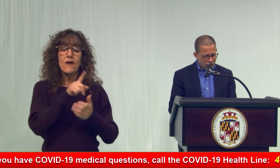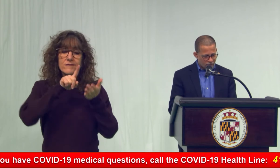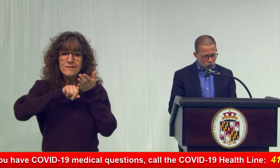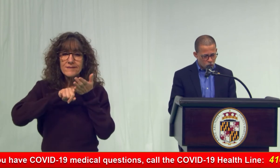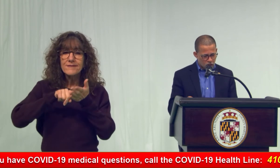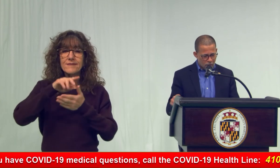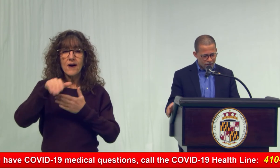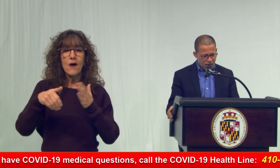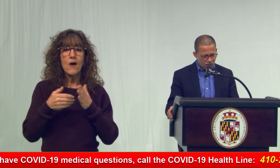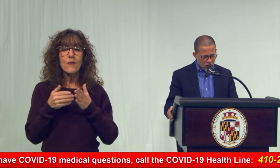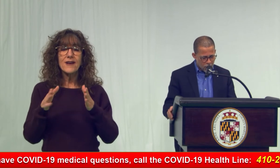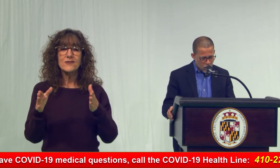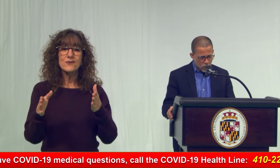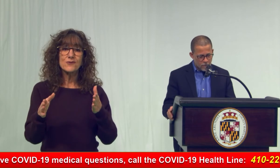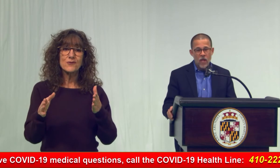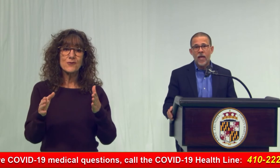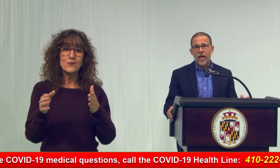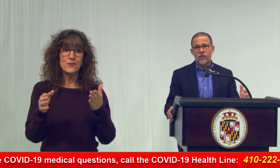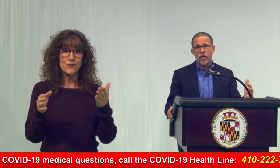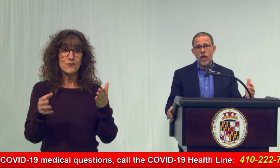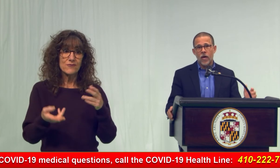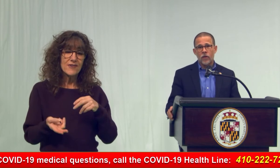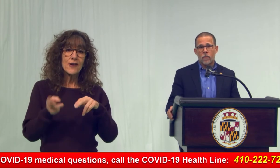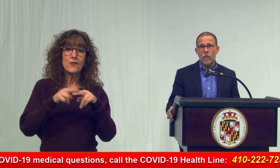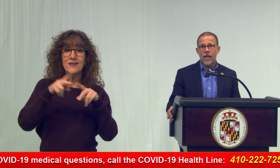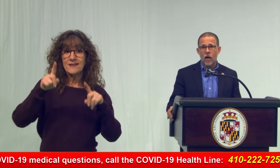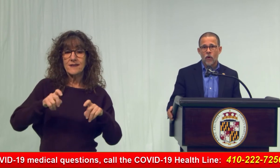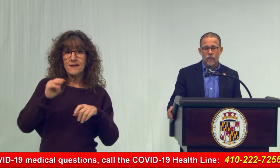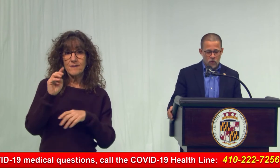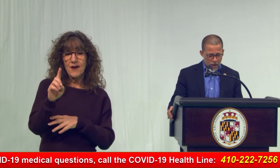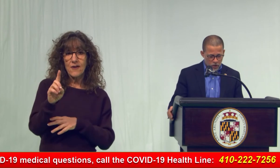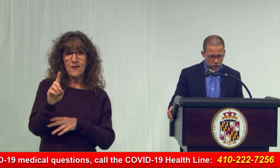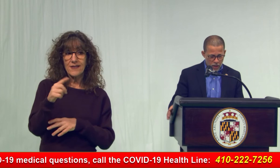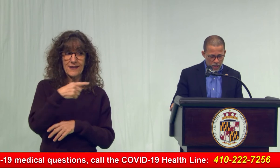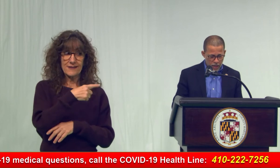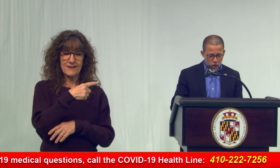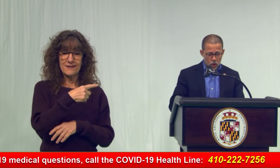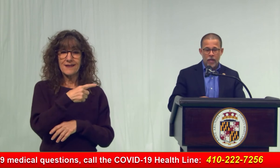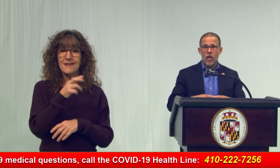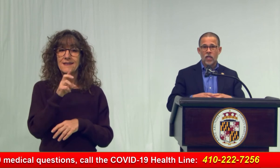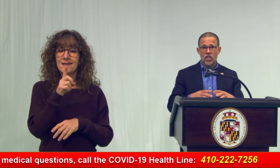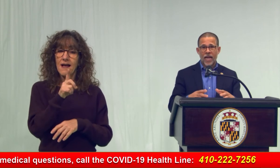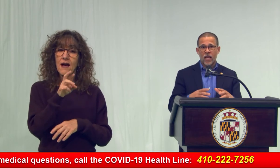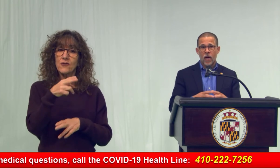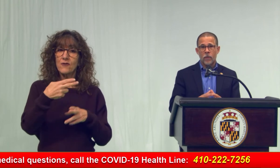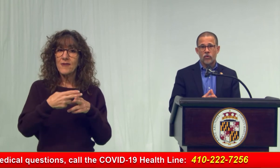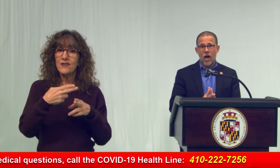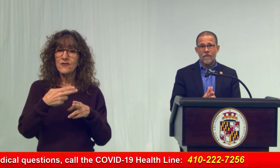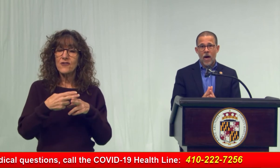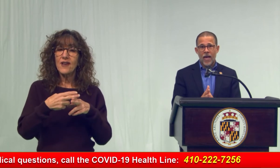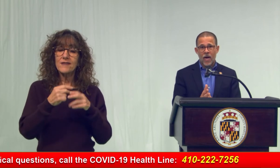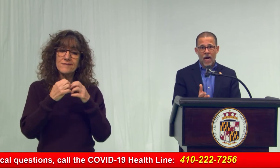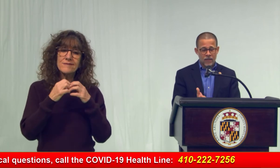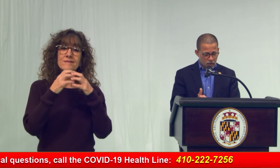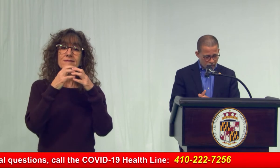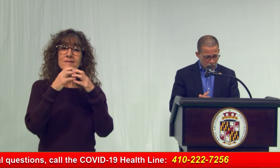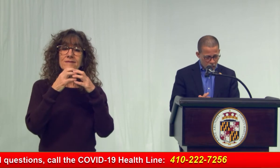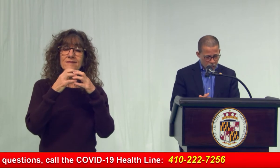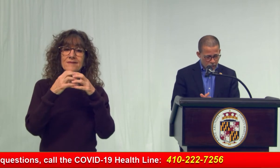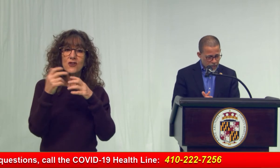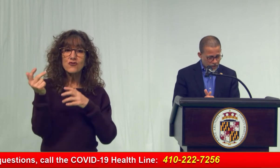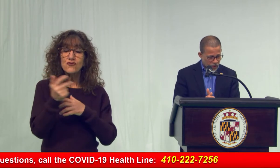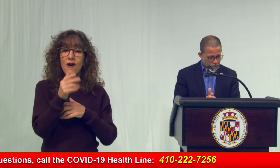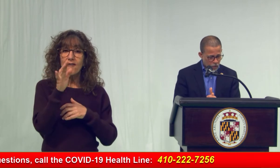exploring all avenues to expand testing in Maryland, as the your public health officer mentioned, including standing up a drive-by and